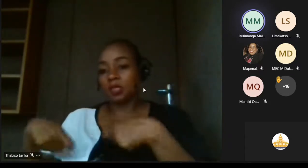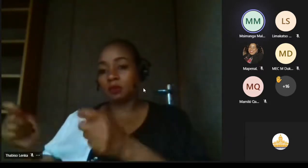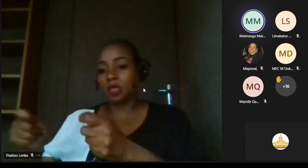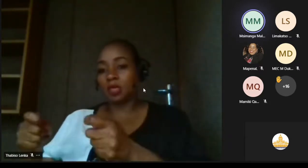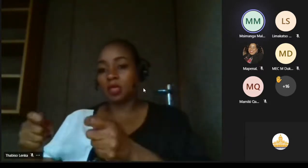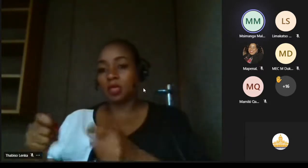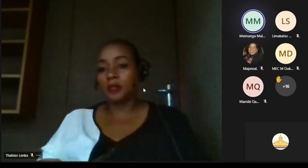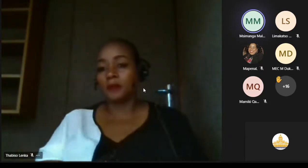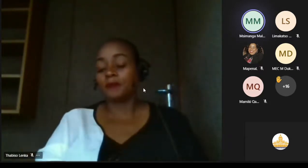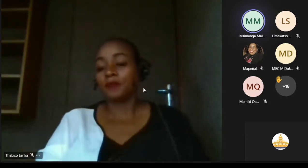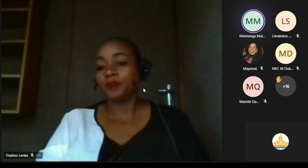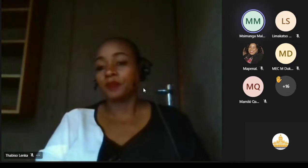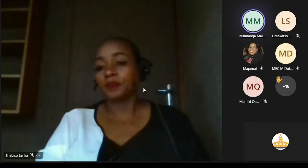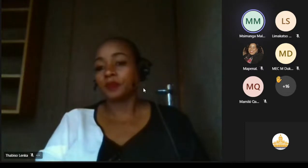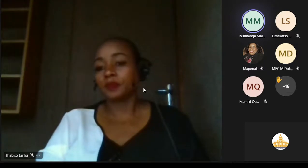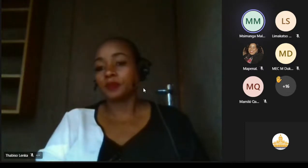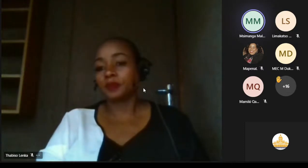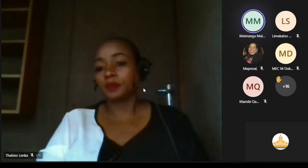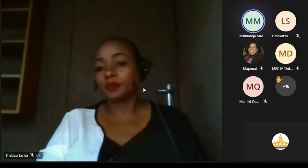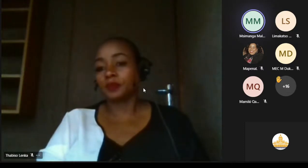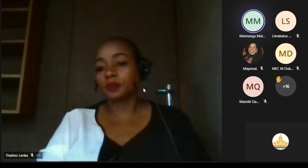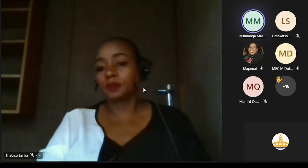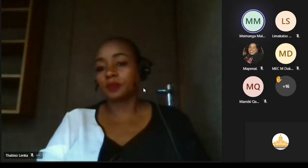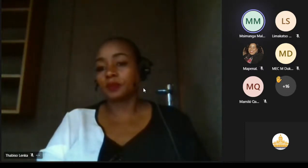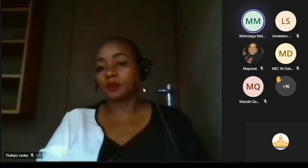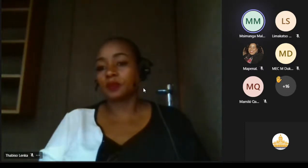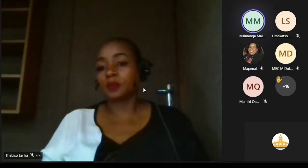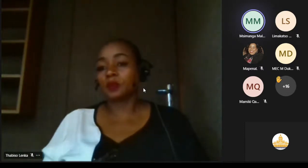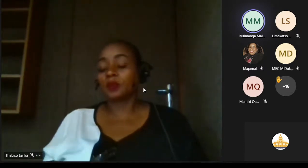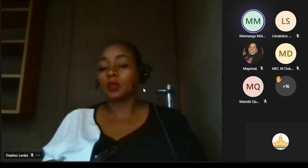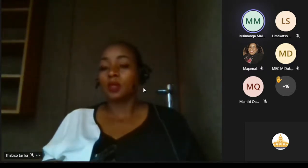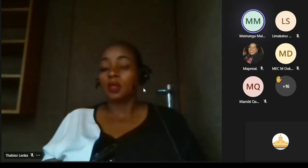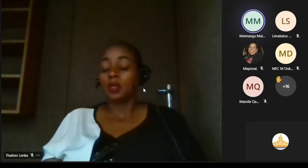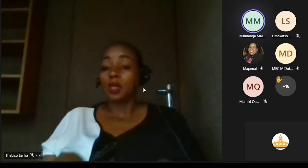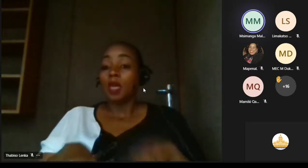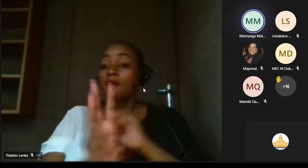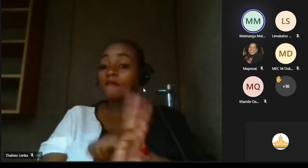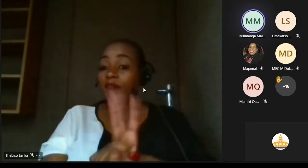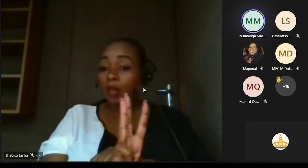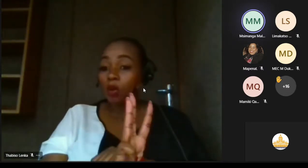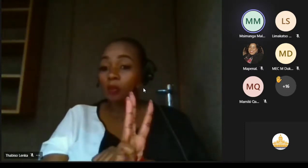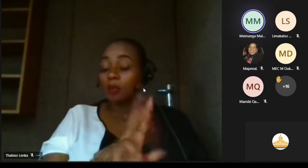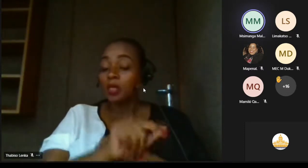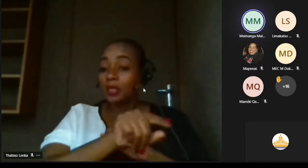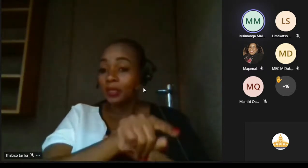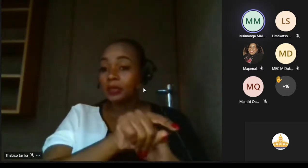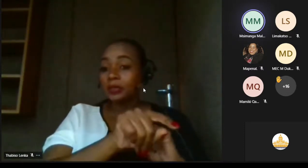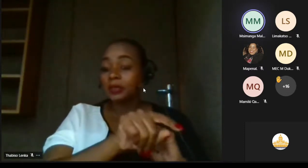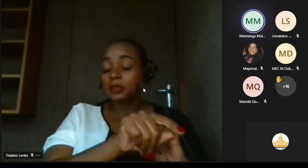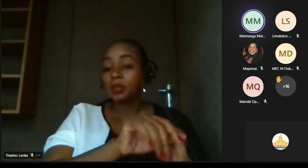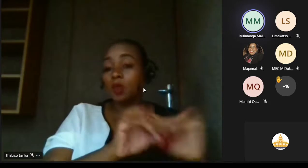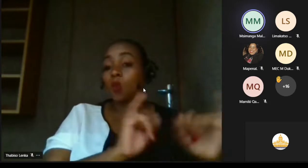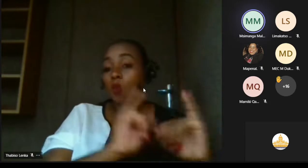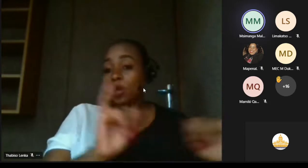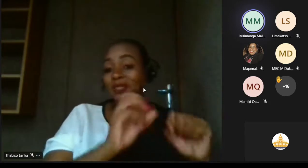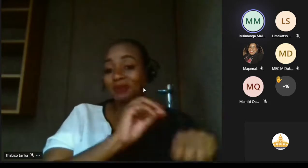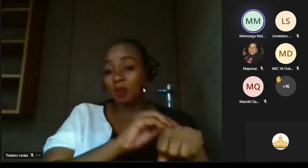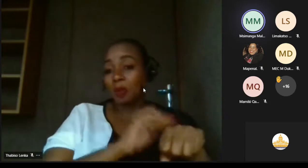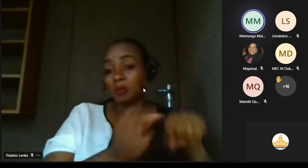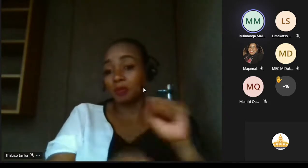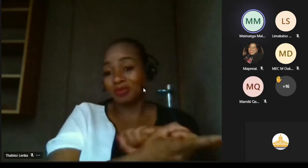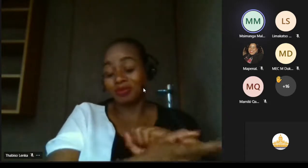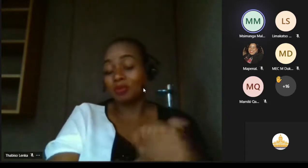Machabeng if ona le any municipality tlameha be under administration ke Machabeng ona le mathata a tshabeileng hampe mono mo